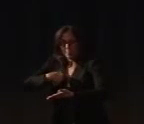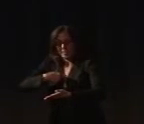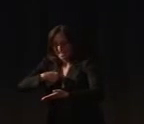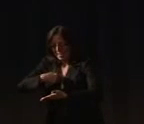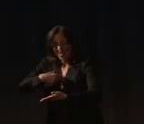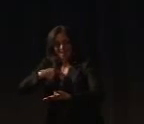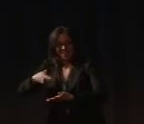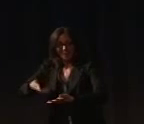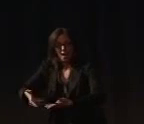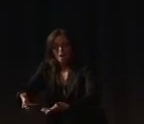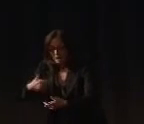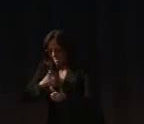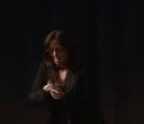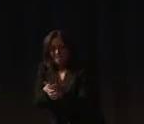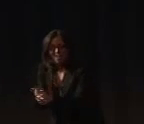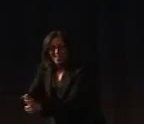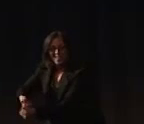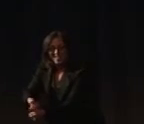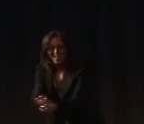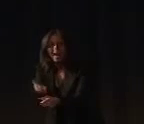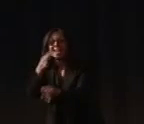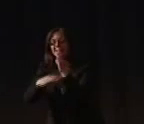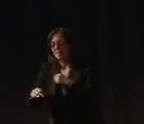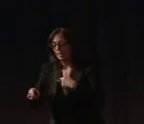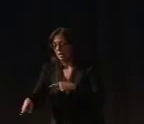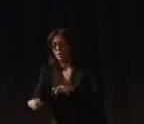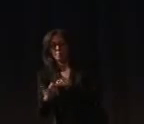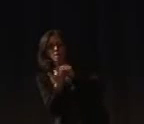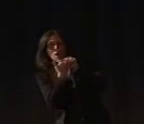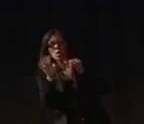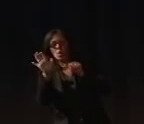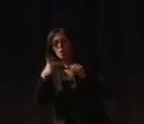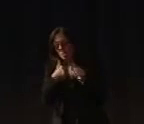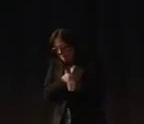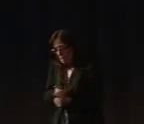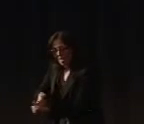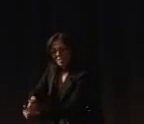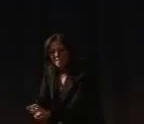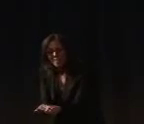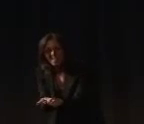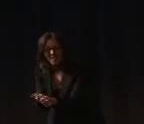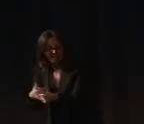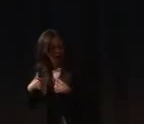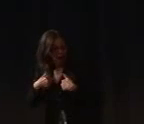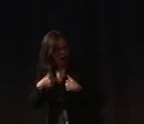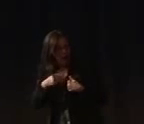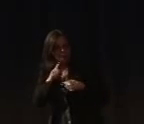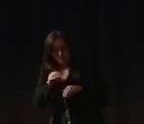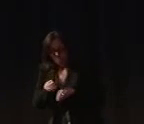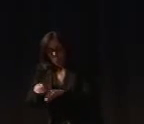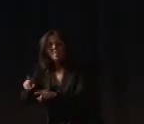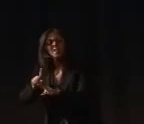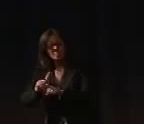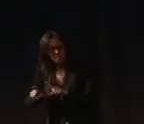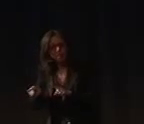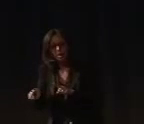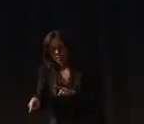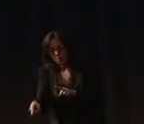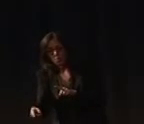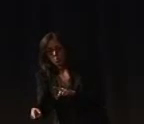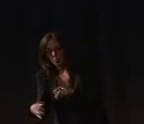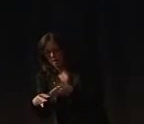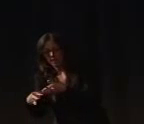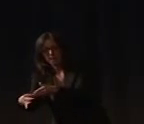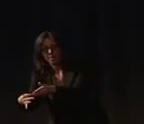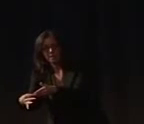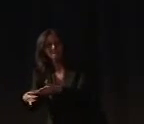thing you move, which is, of course, the interesting relation, the most interesting relation we have with the world. Now, the